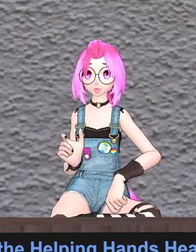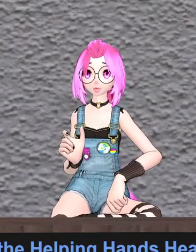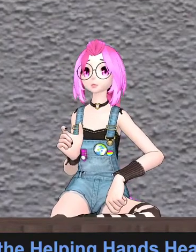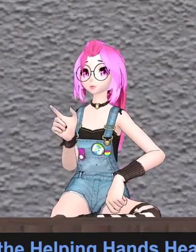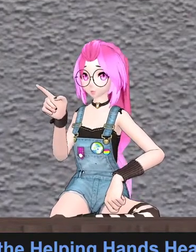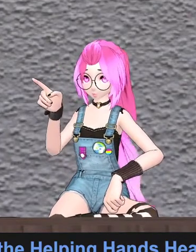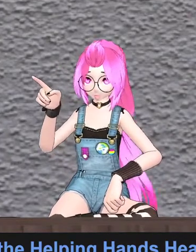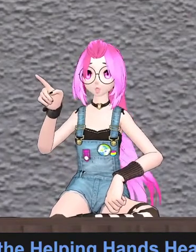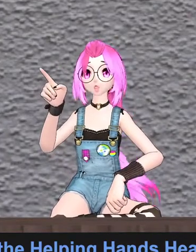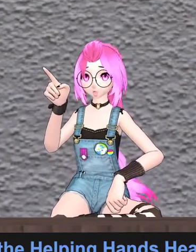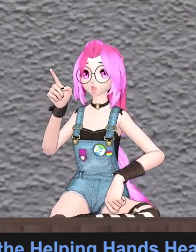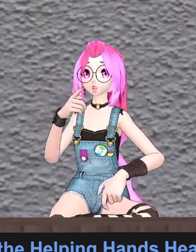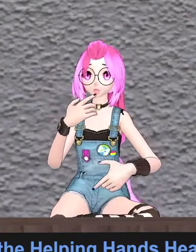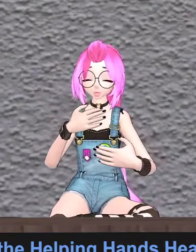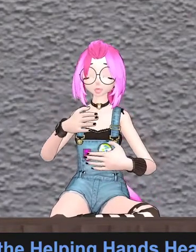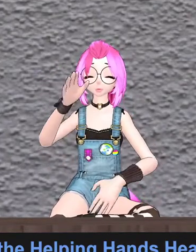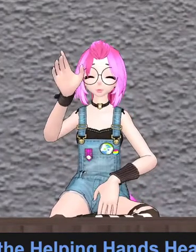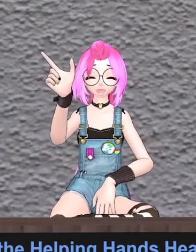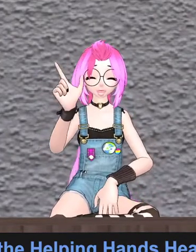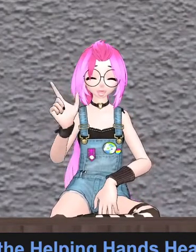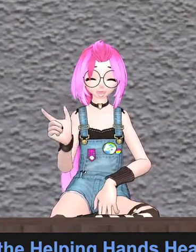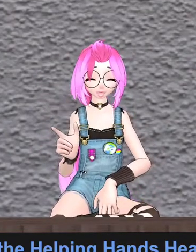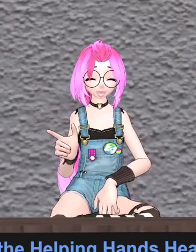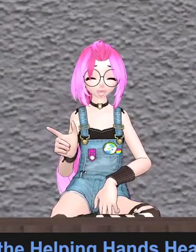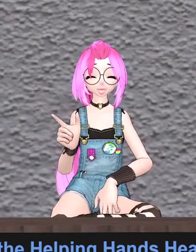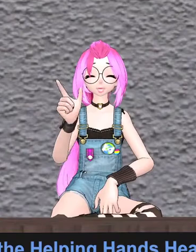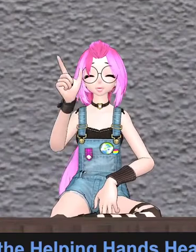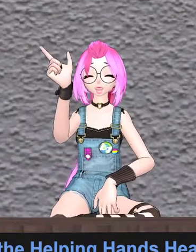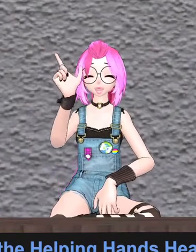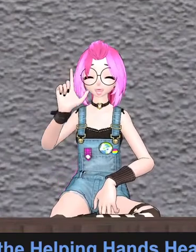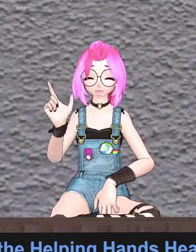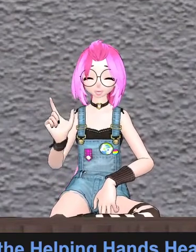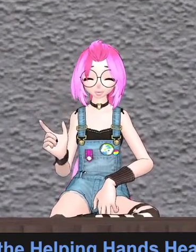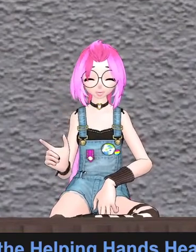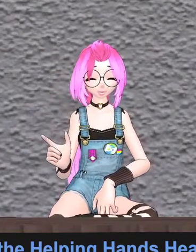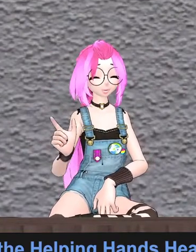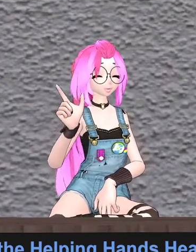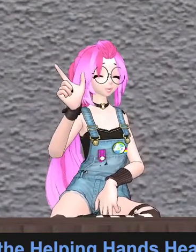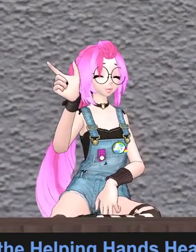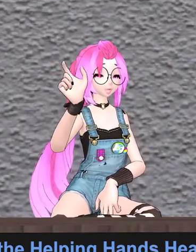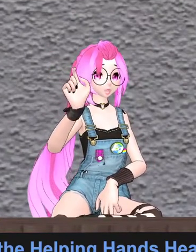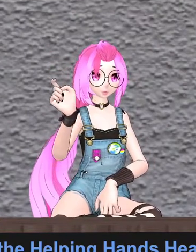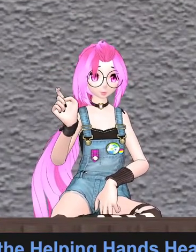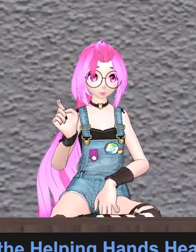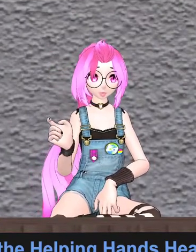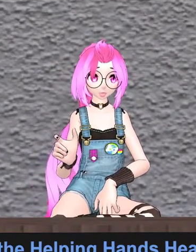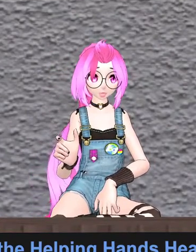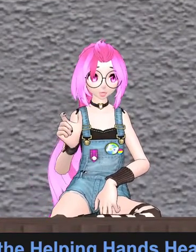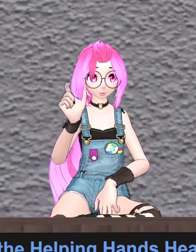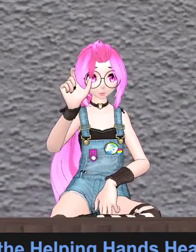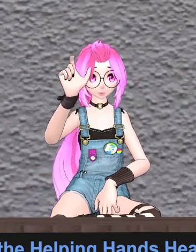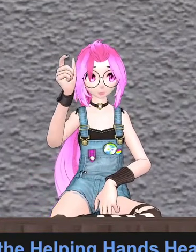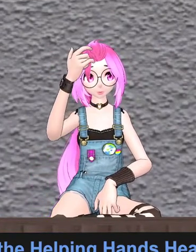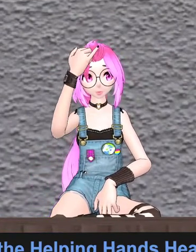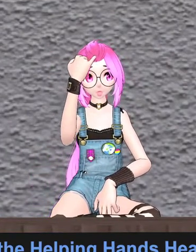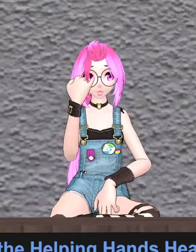Italy. Yep, just like that. Good. My non-index users, L hand. Okay, Italy,